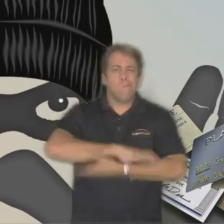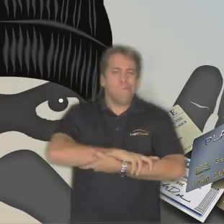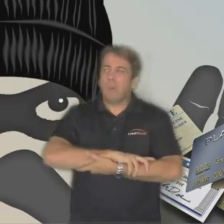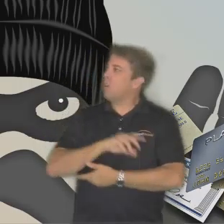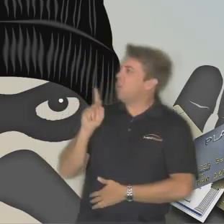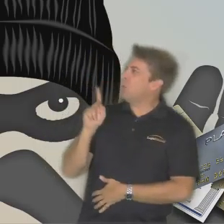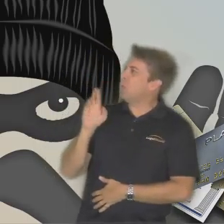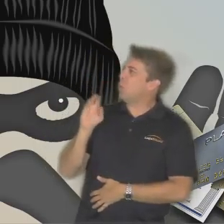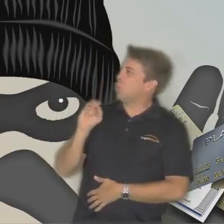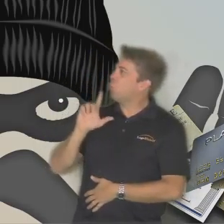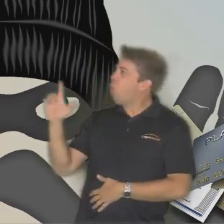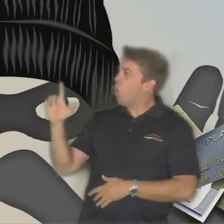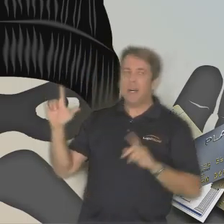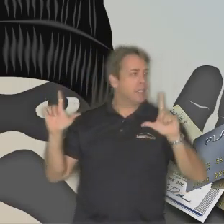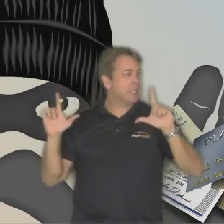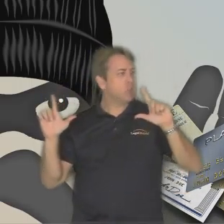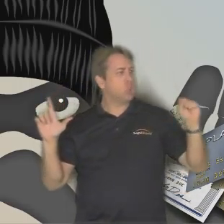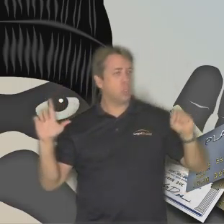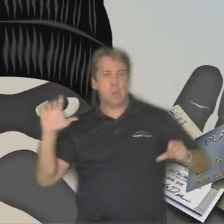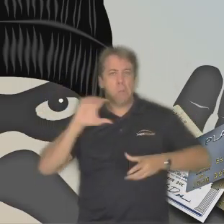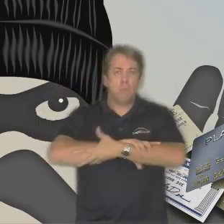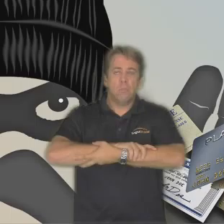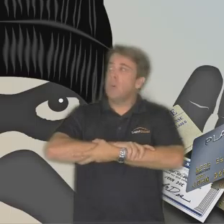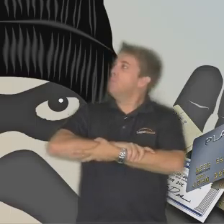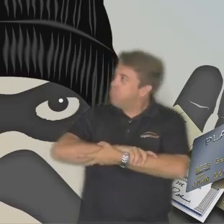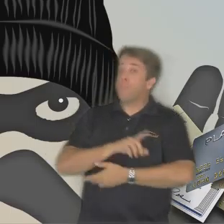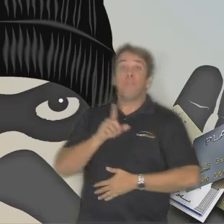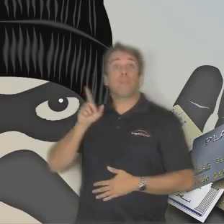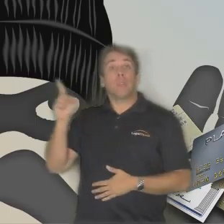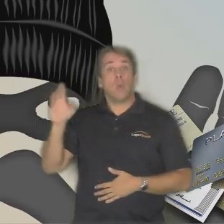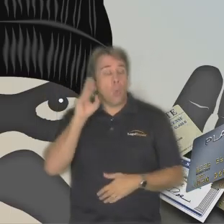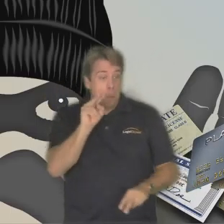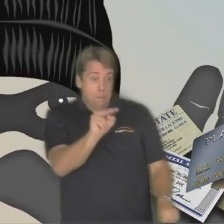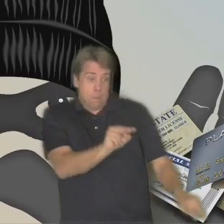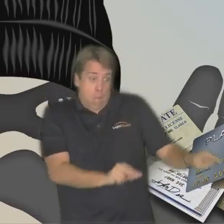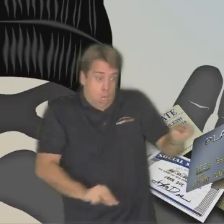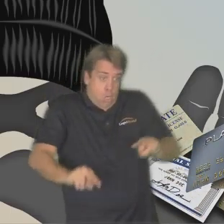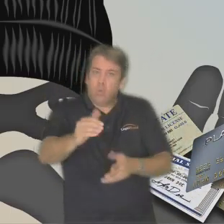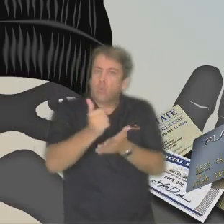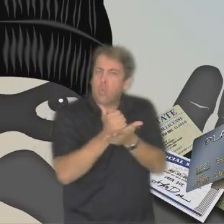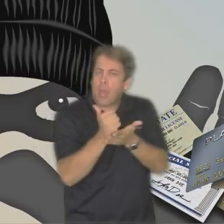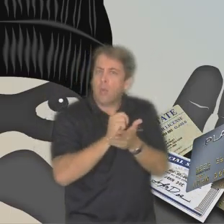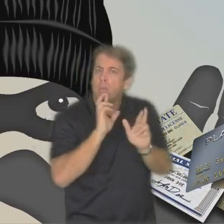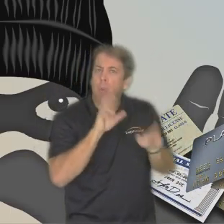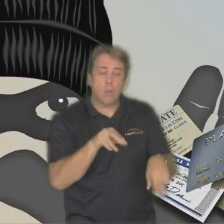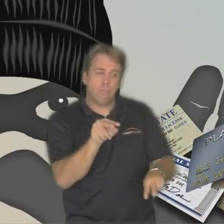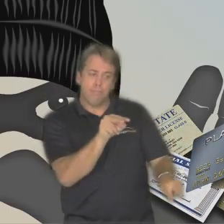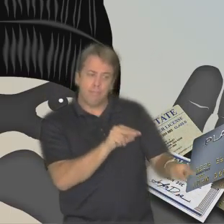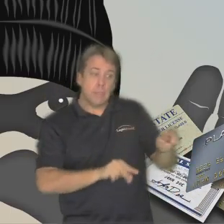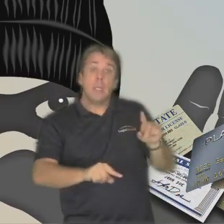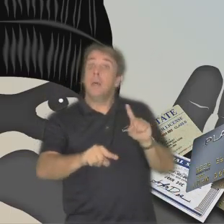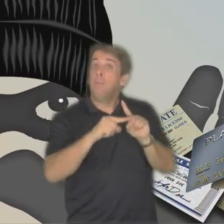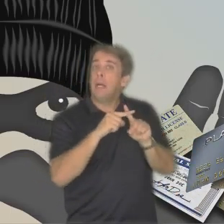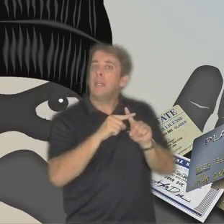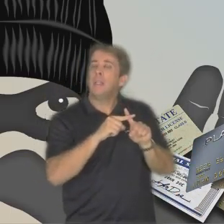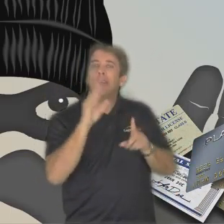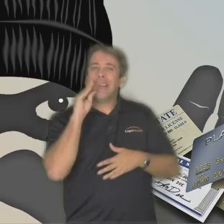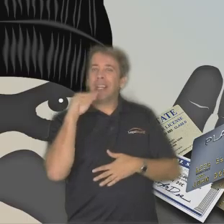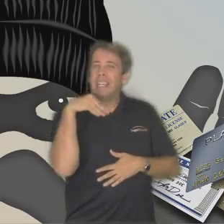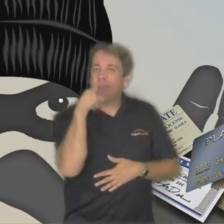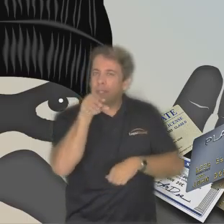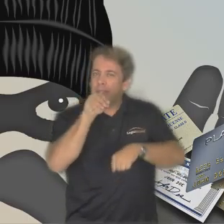the largest private investigation firm in the world, Kroll Worldwide, you will have your credit report monitored through Experian.